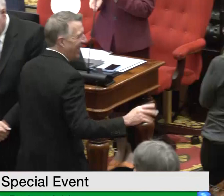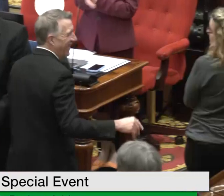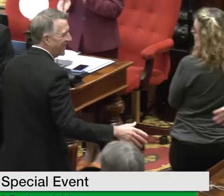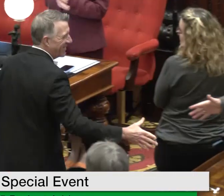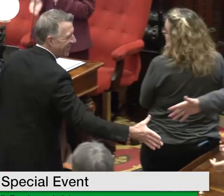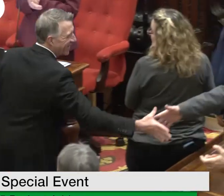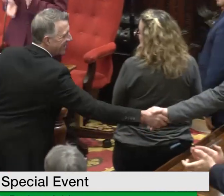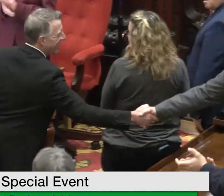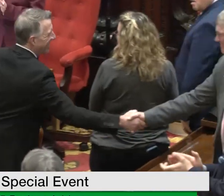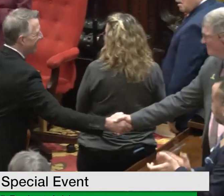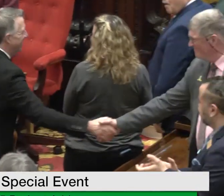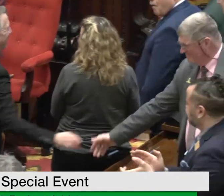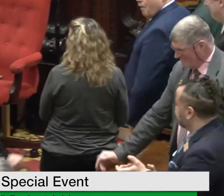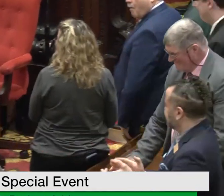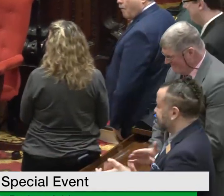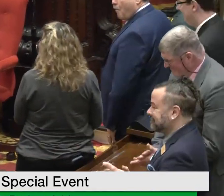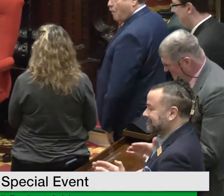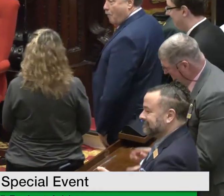for